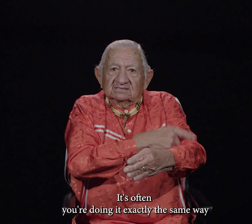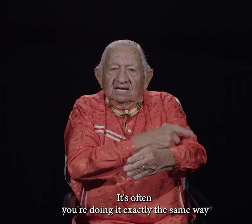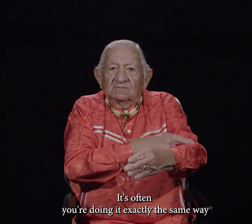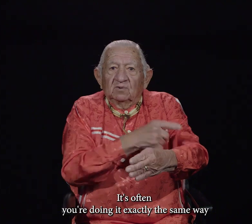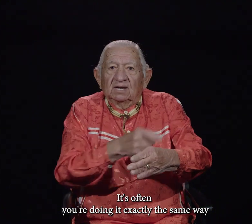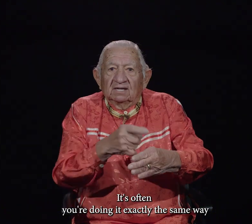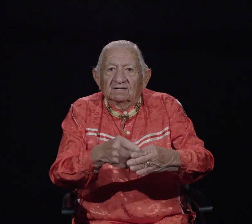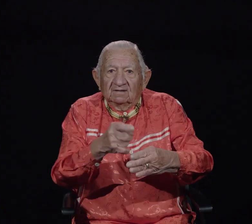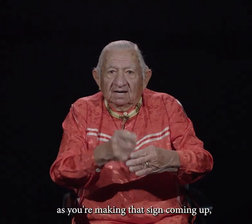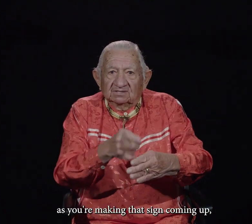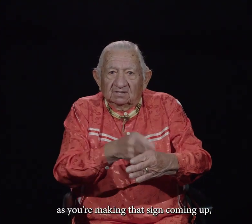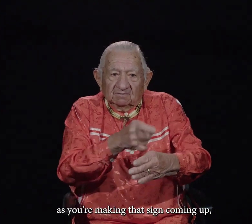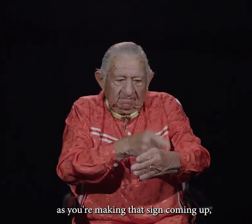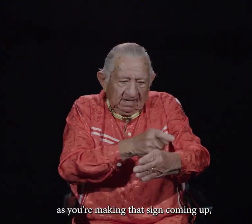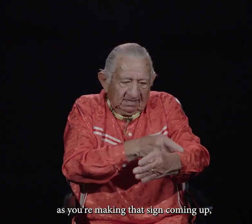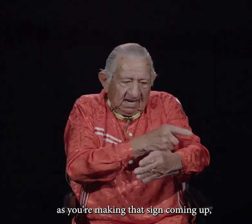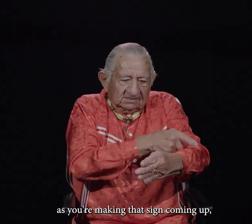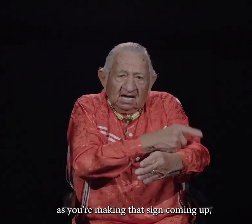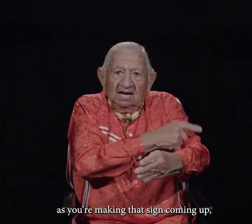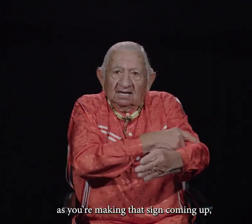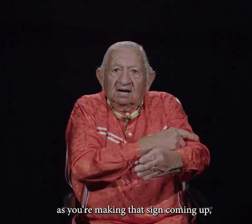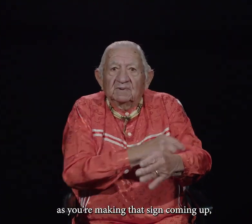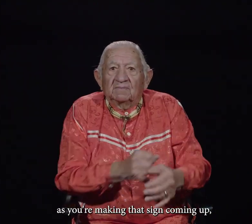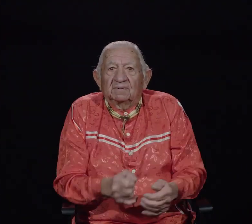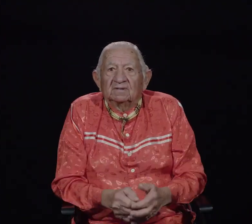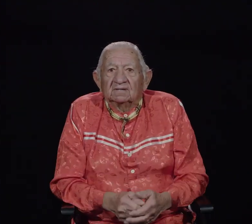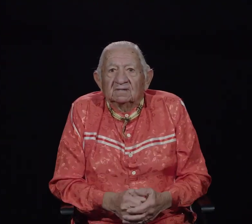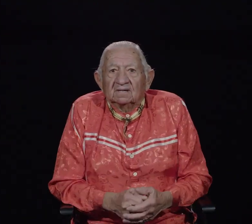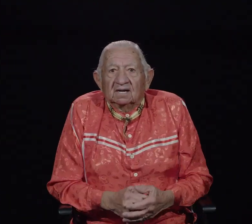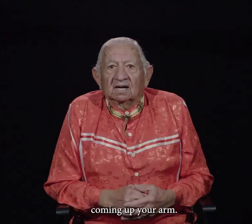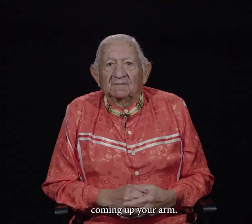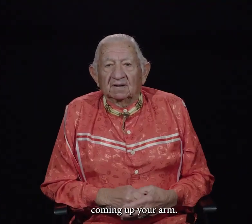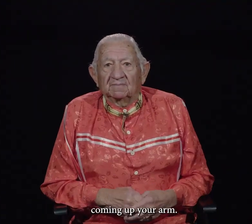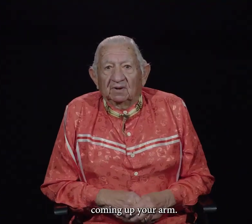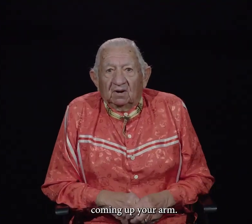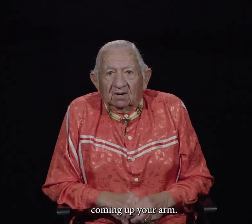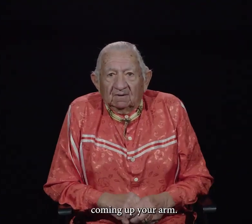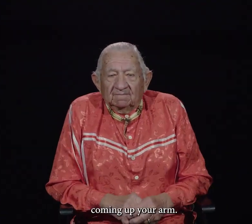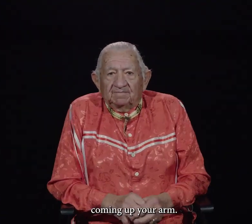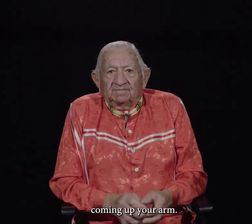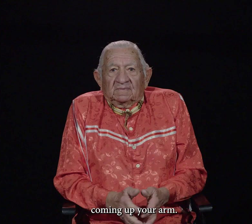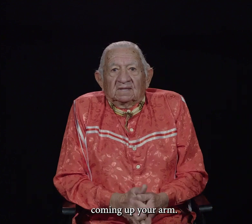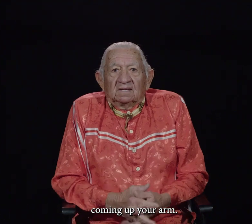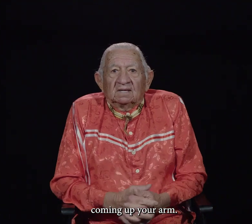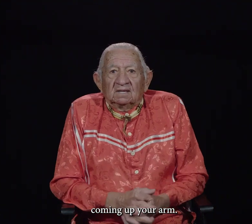same way as you're making that sign coming up your arm.